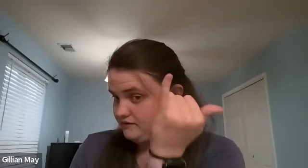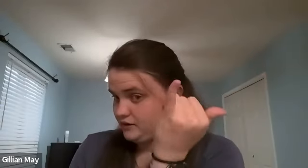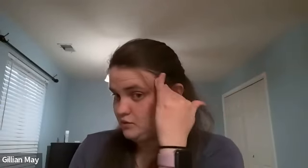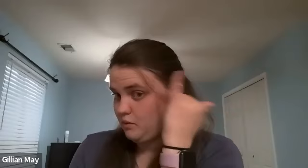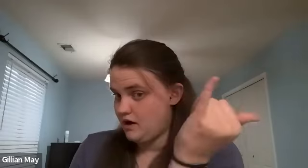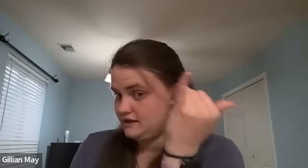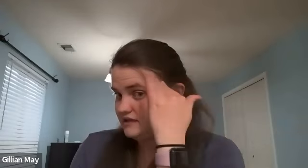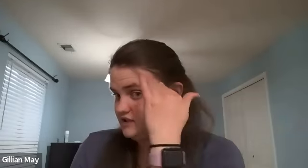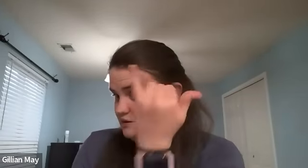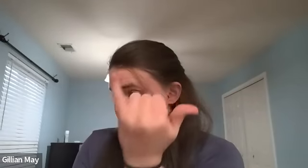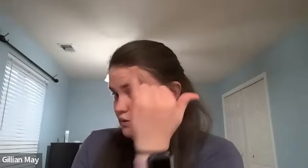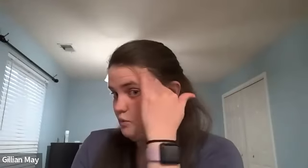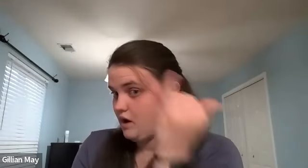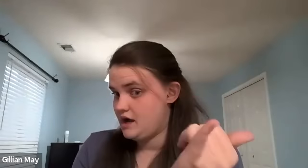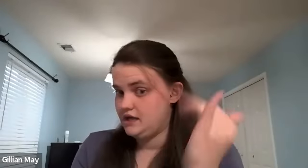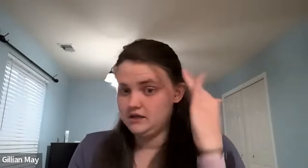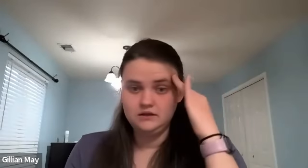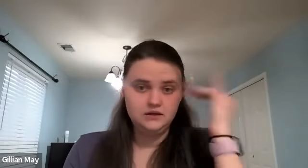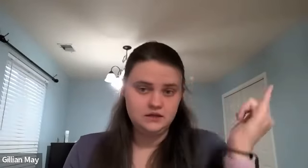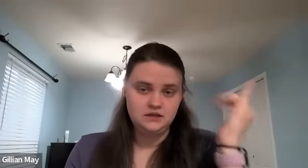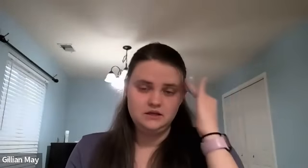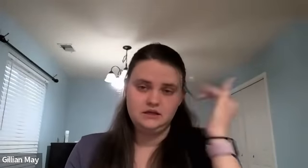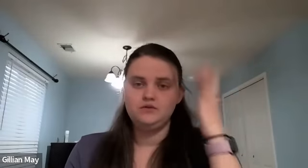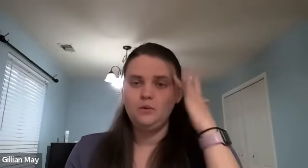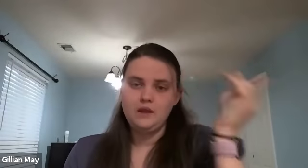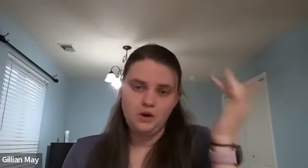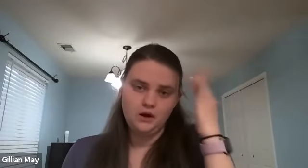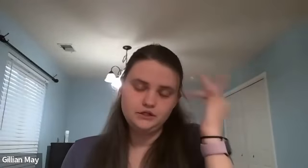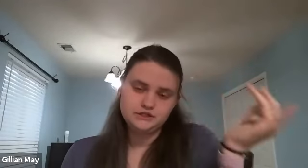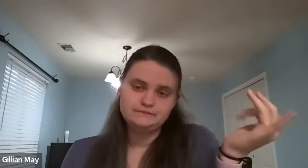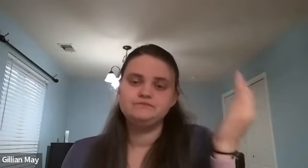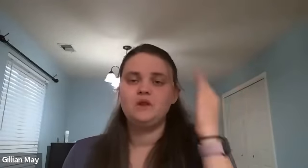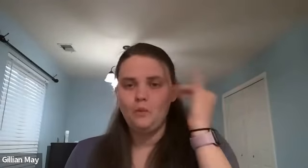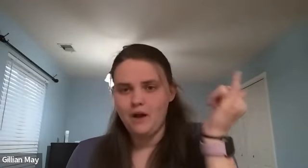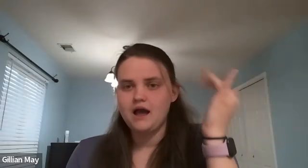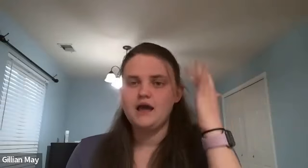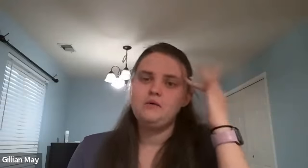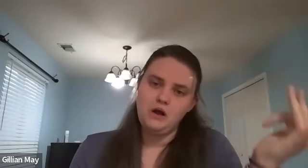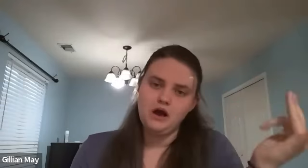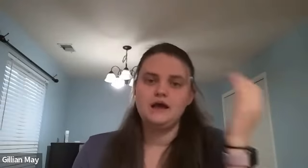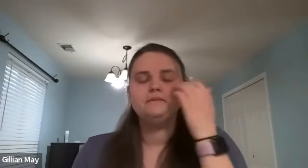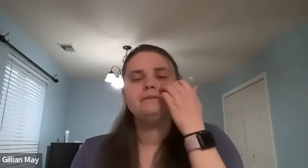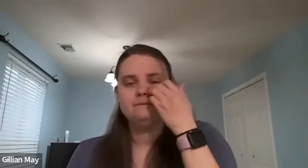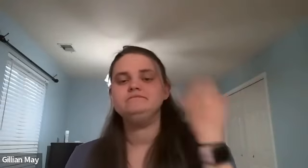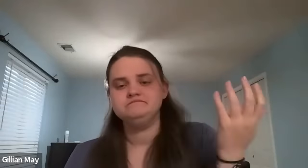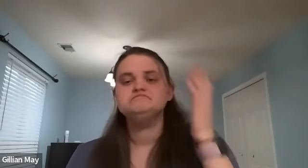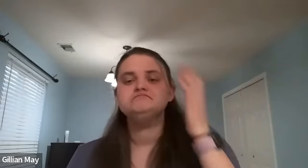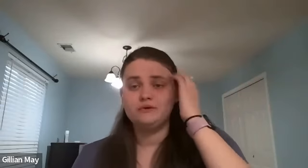fingers wide into an actual Y. Either way works. Why, both are